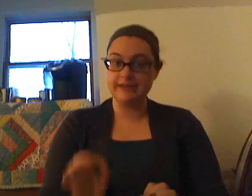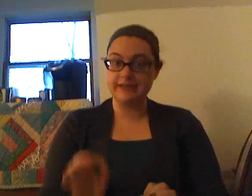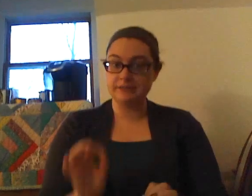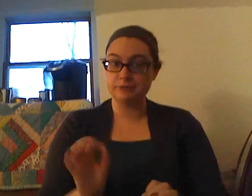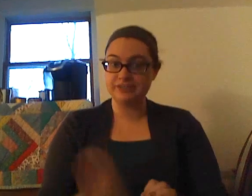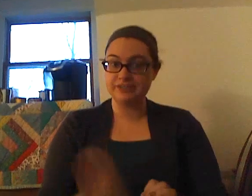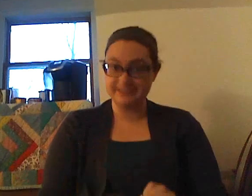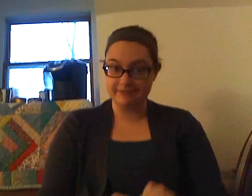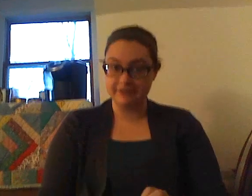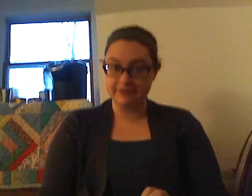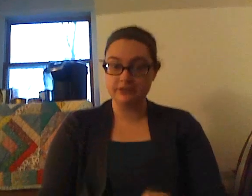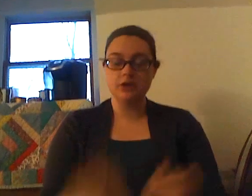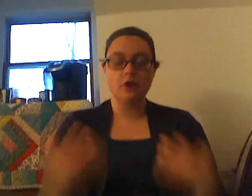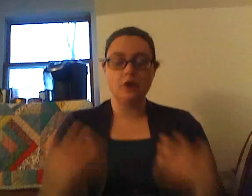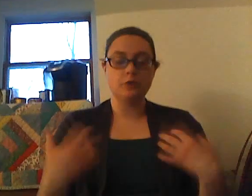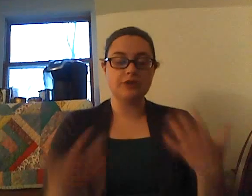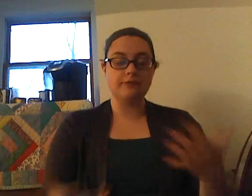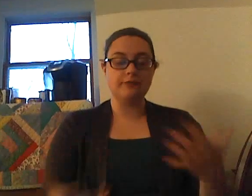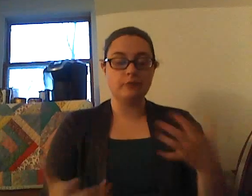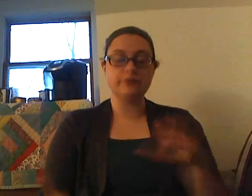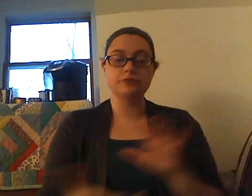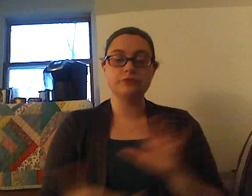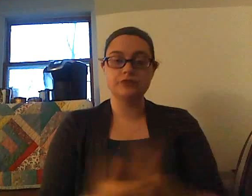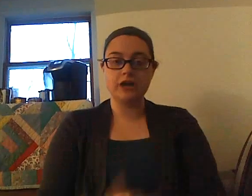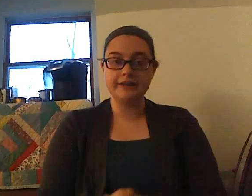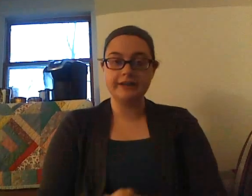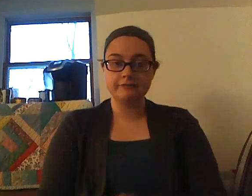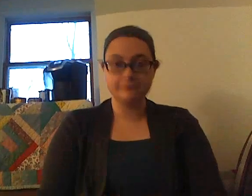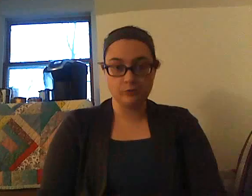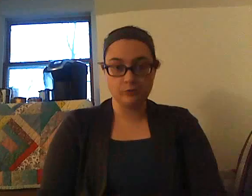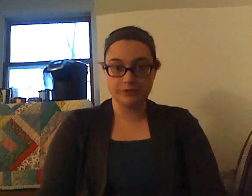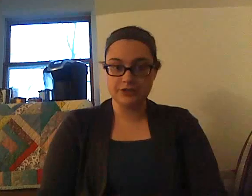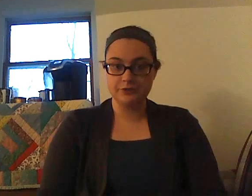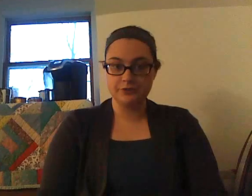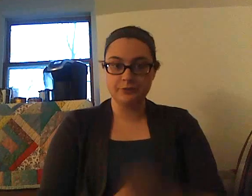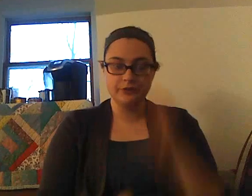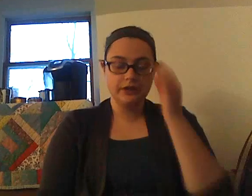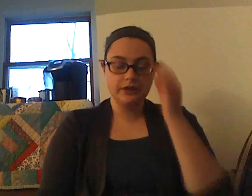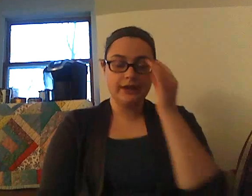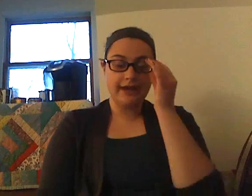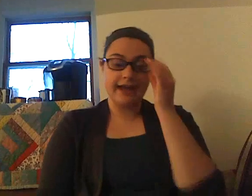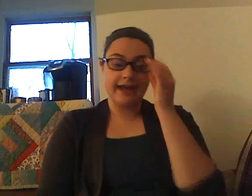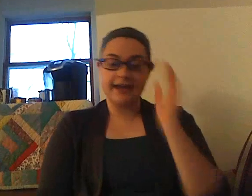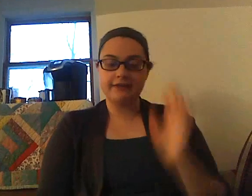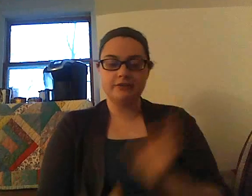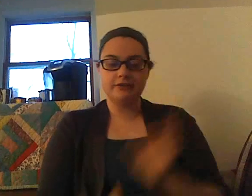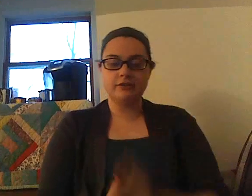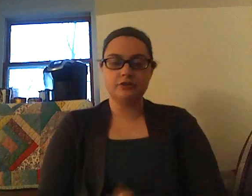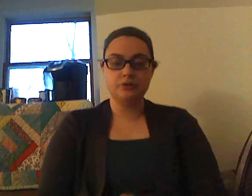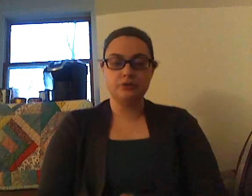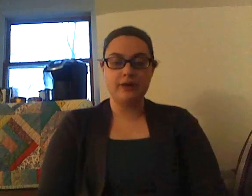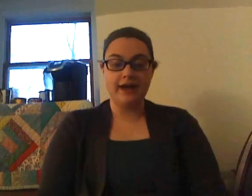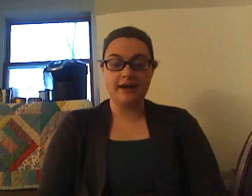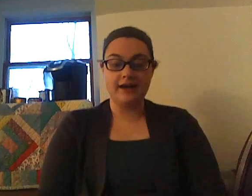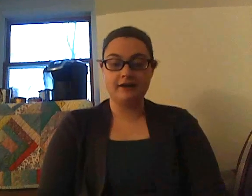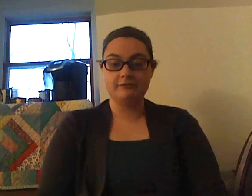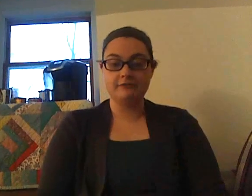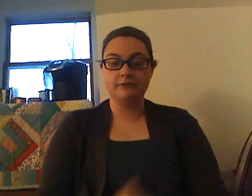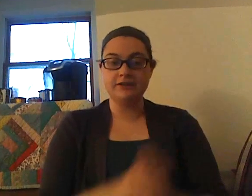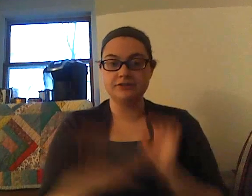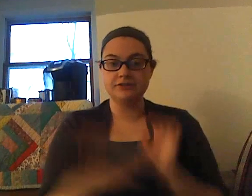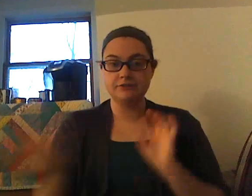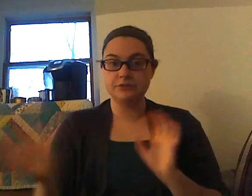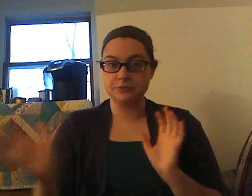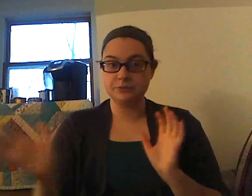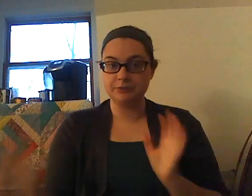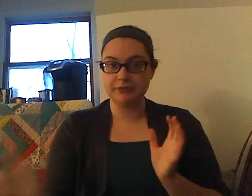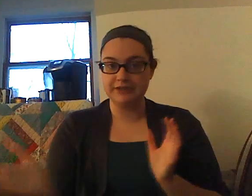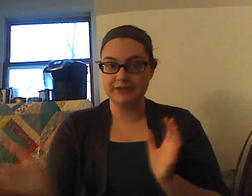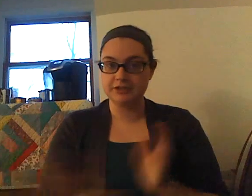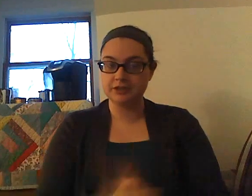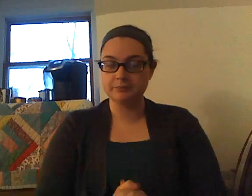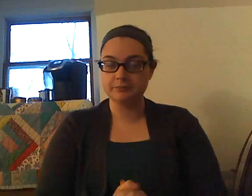number 7, which I'm going to sign for you, and you have the rest of the spring break to complete